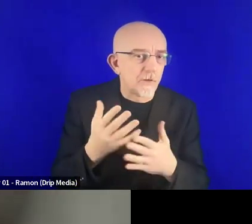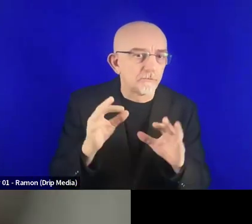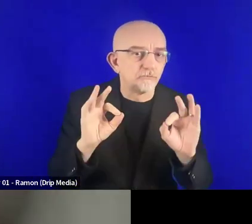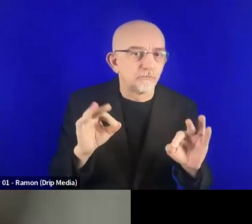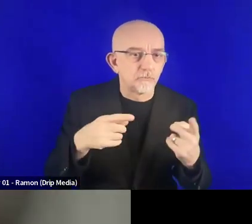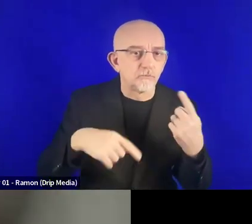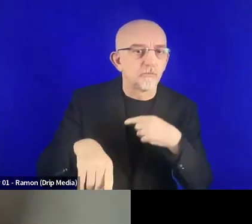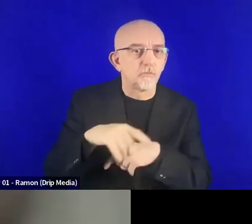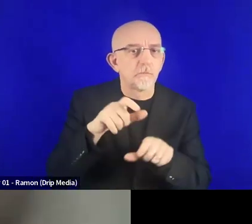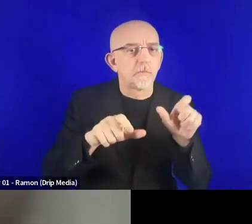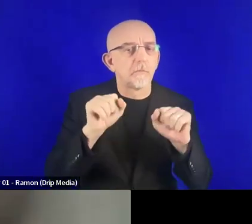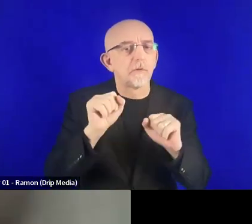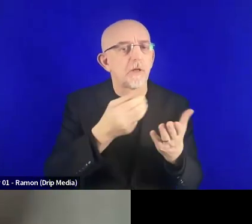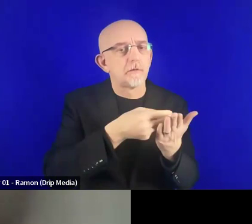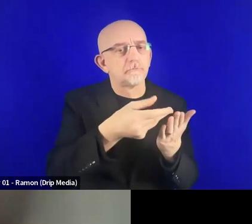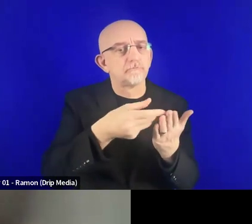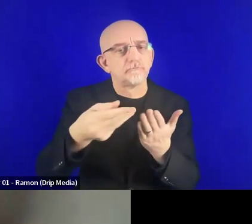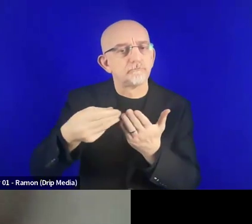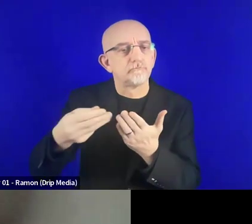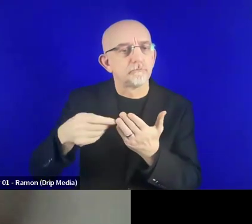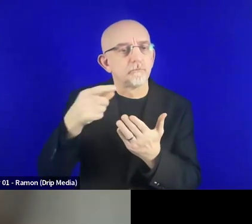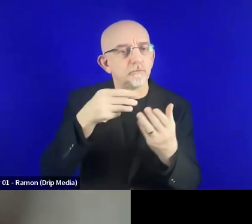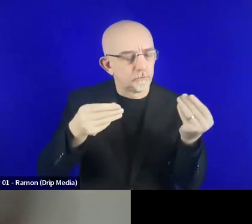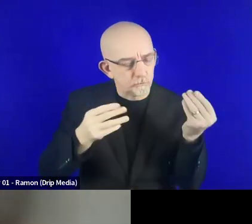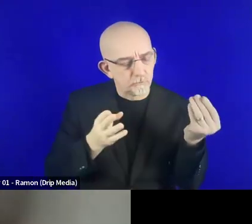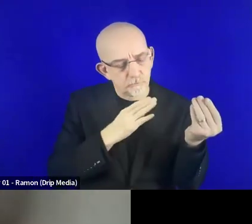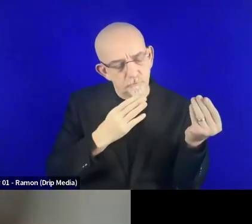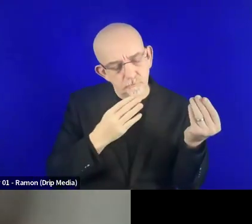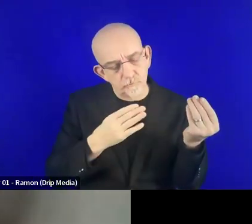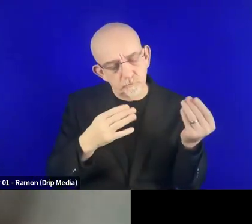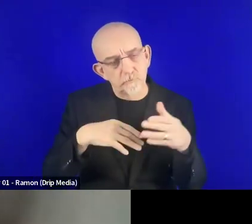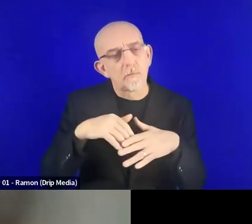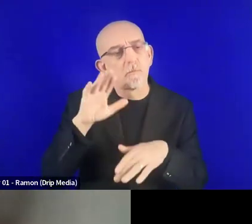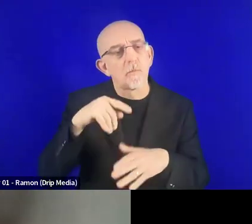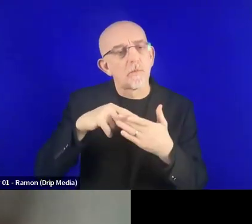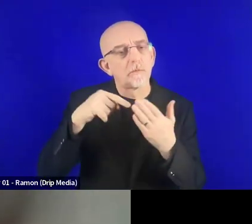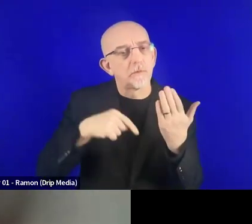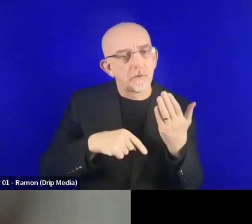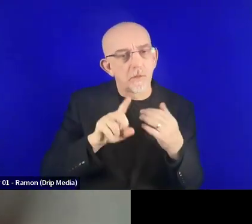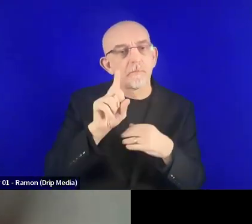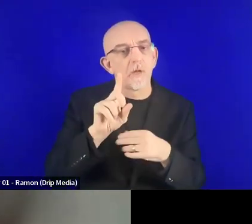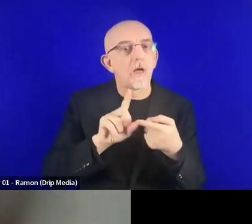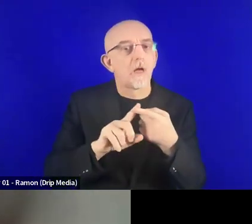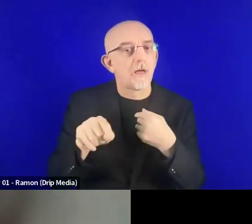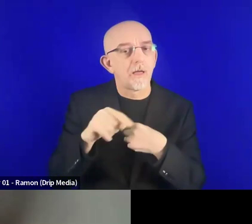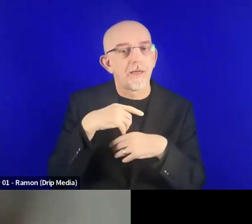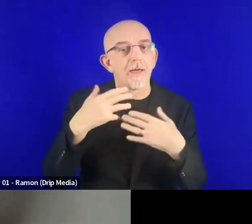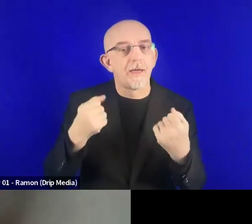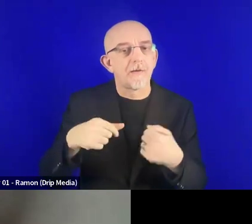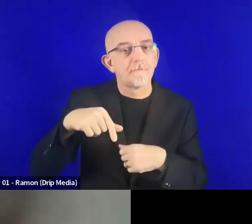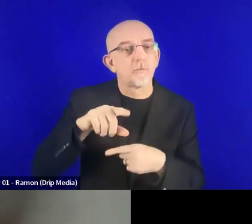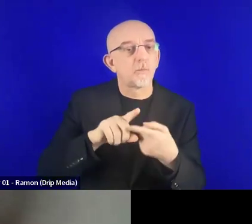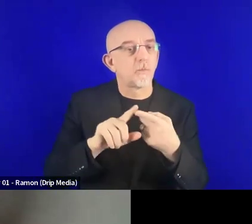think, on some of that detail. But just to say thank you for that. And I mean, Paola led the whole process. So she's been immersed in this over the last year.